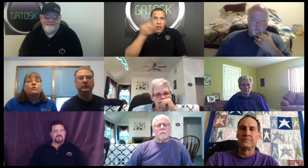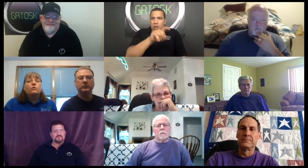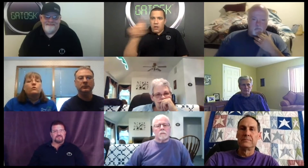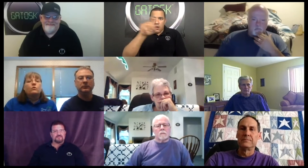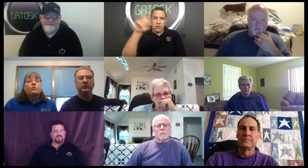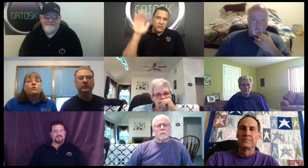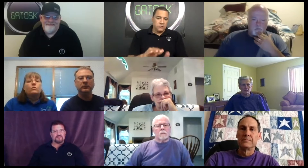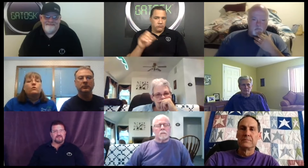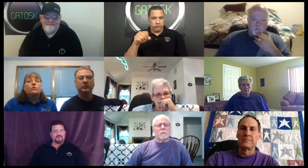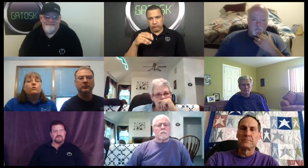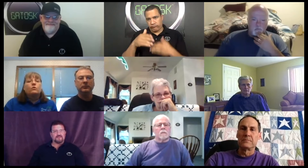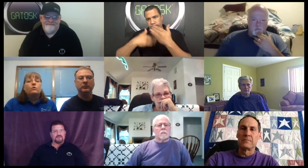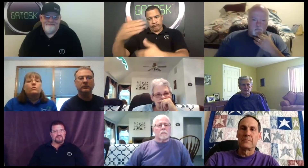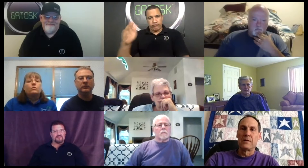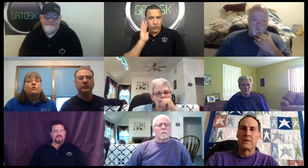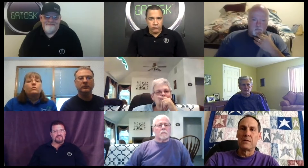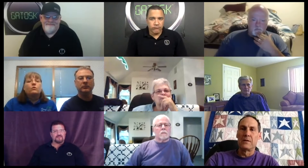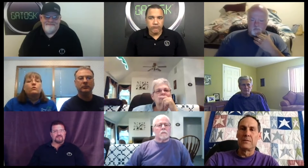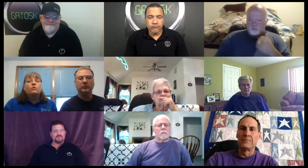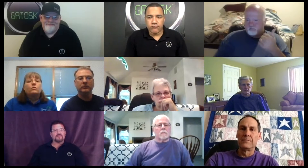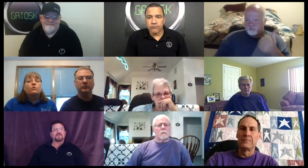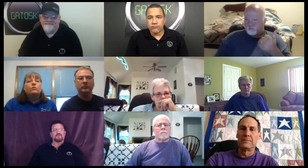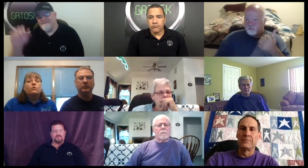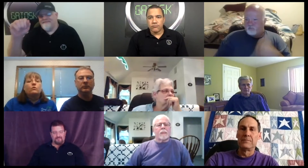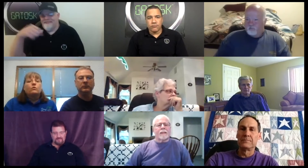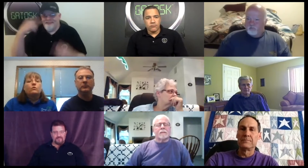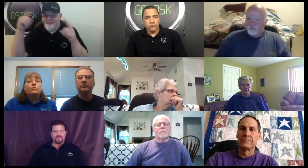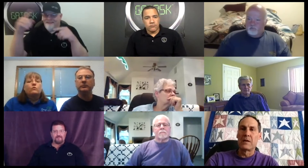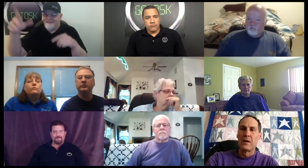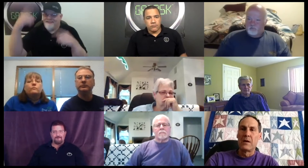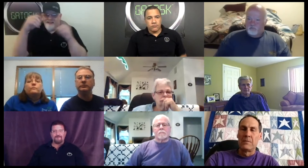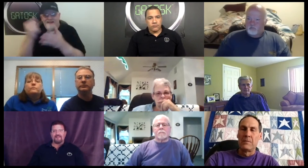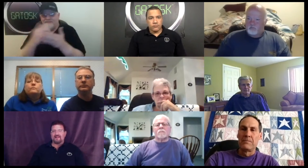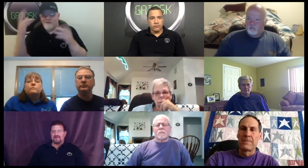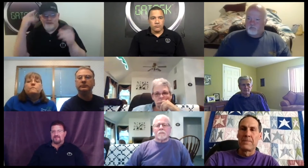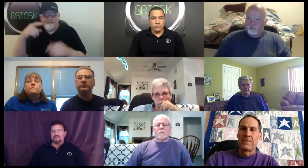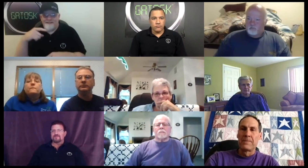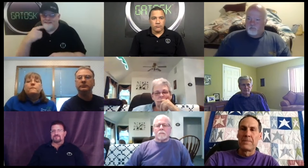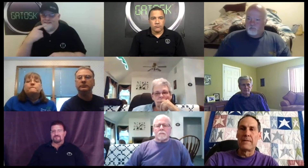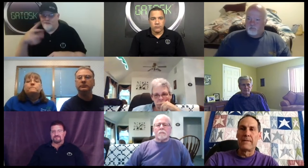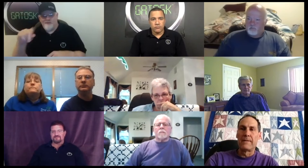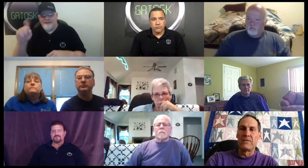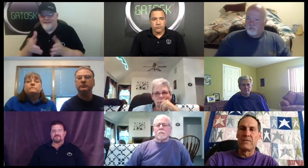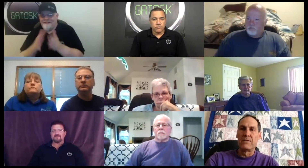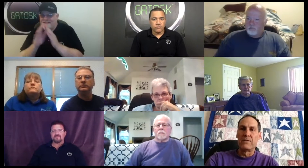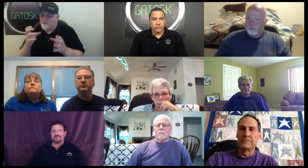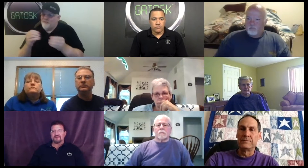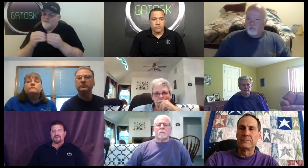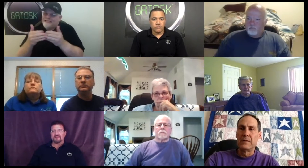less steps. And that's what in the process right now. Oh, great. I agree with you with everything. No question. We want to